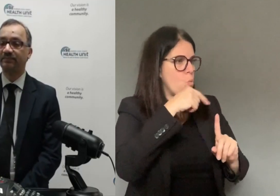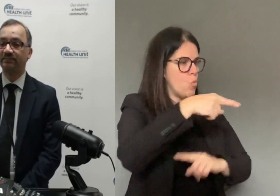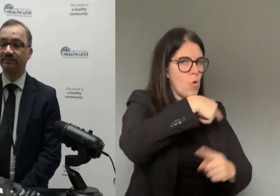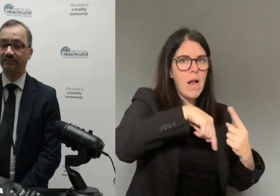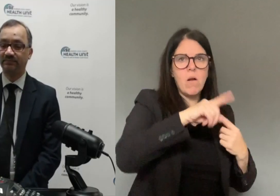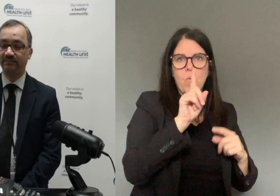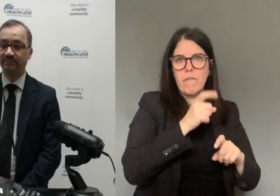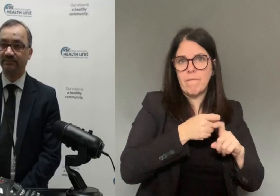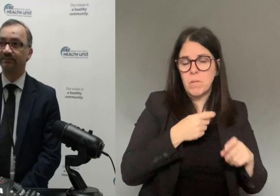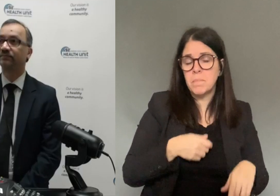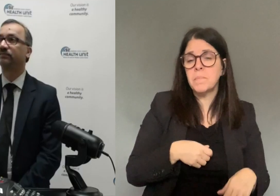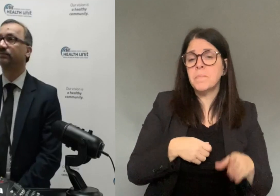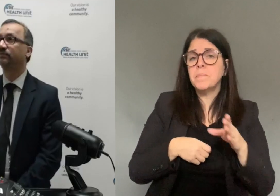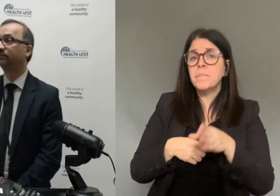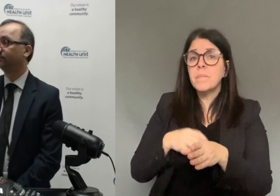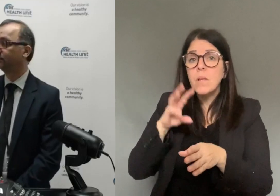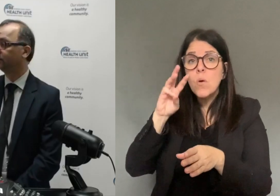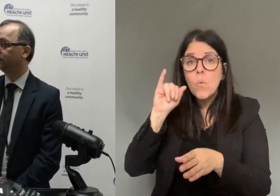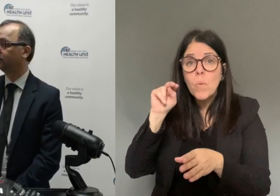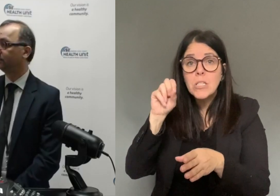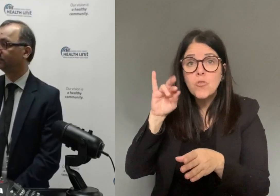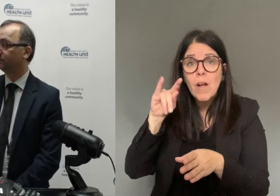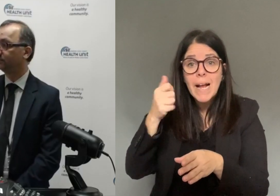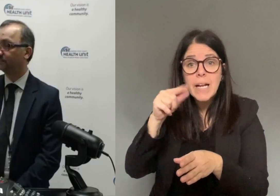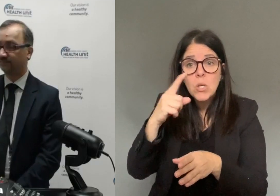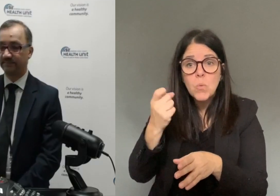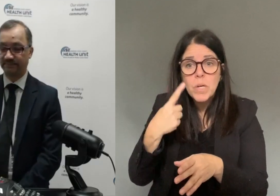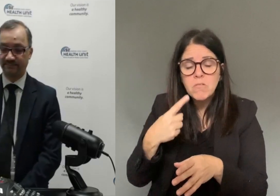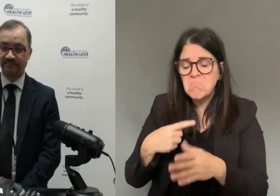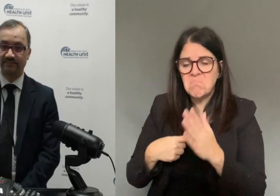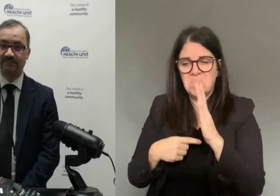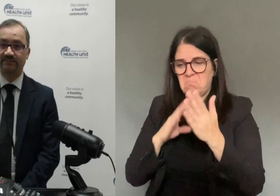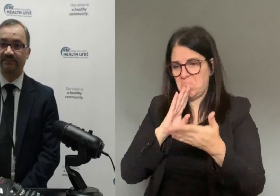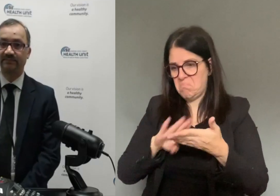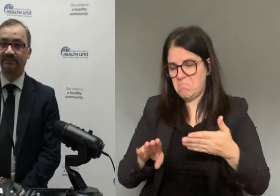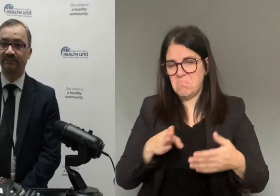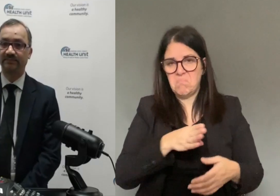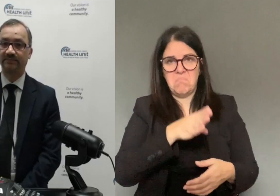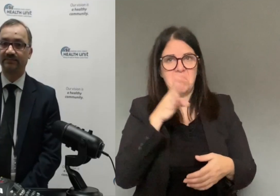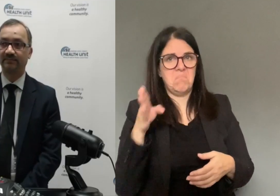I'm okay, thanks. Any questions from AM 800?